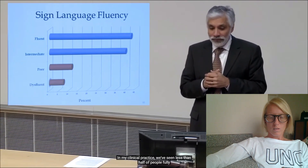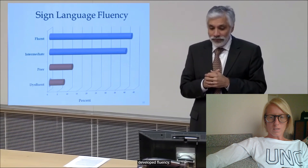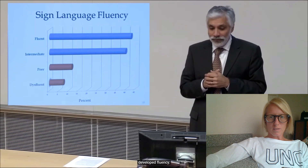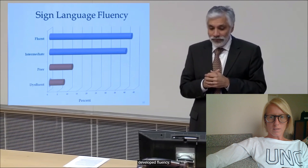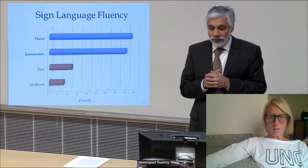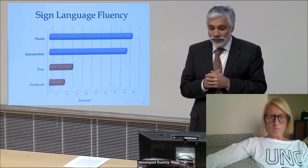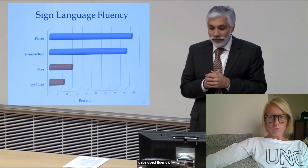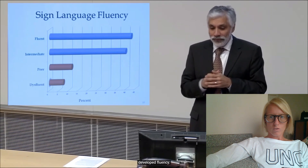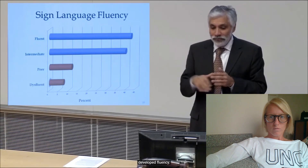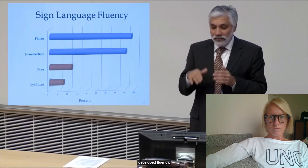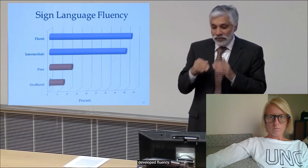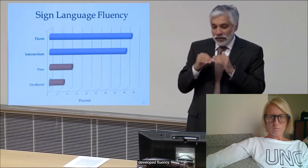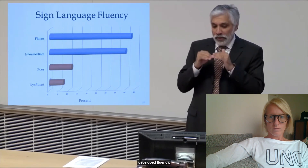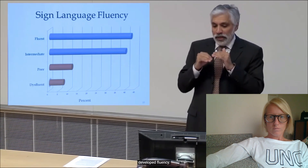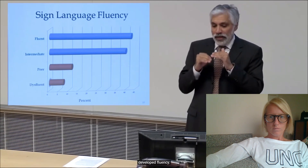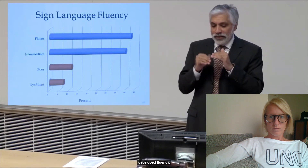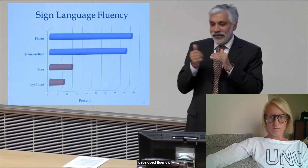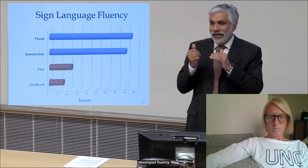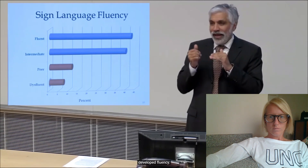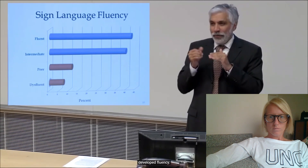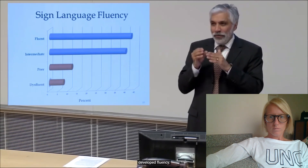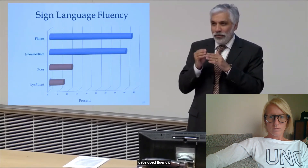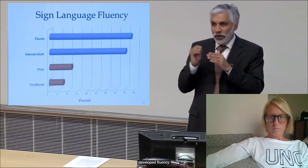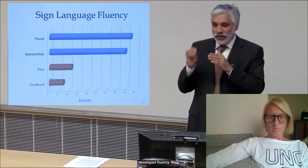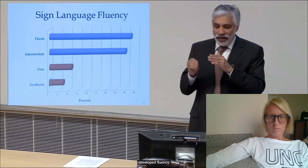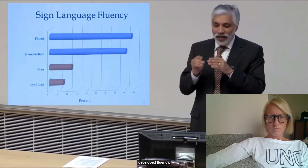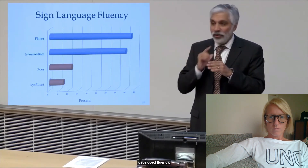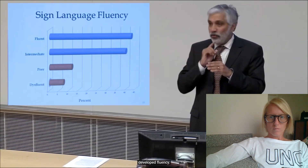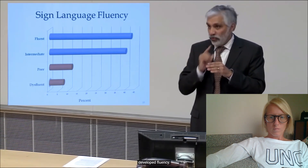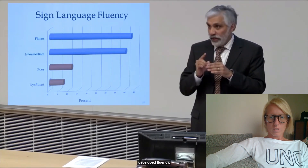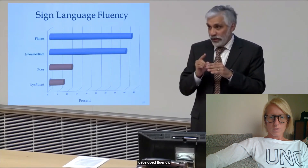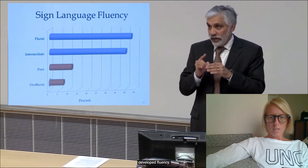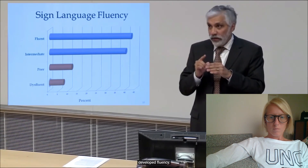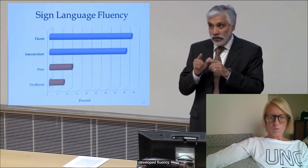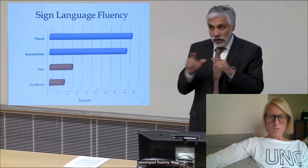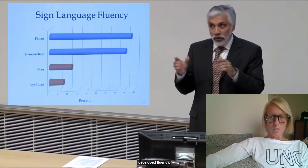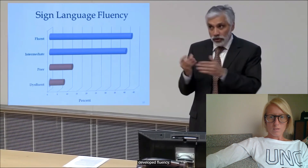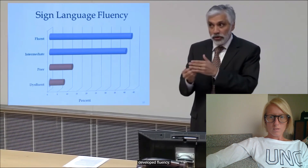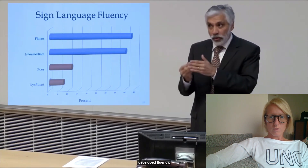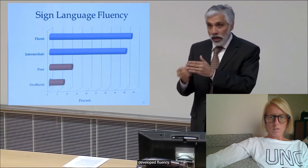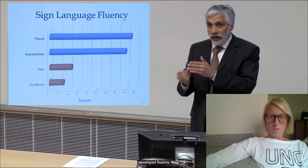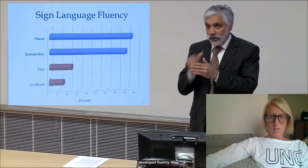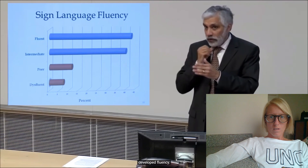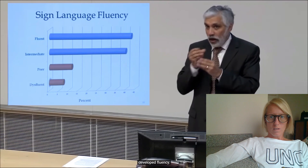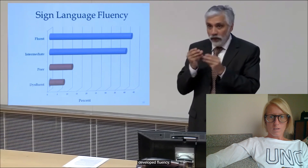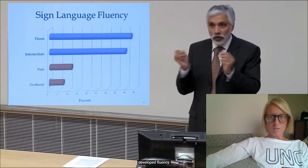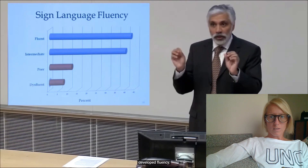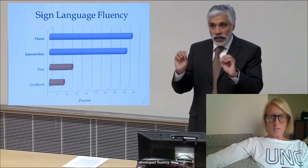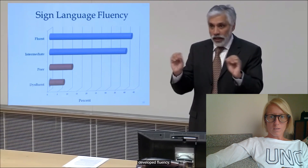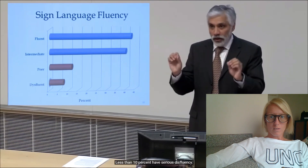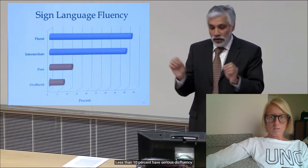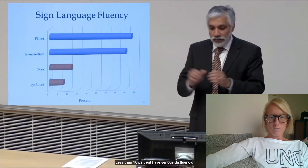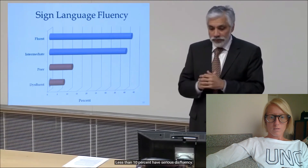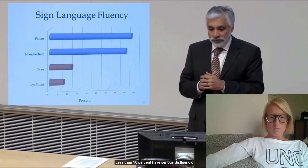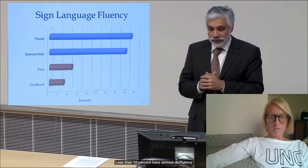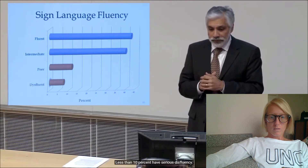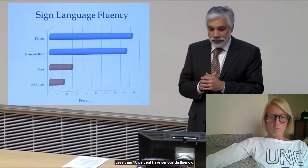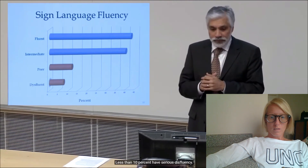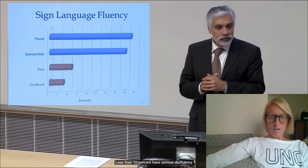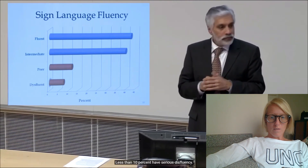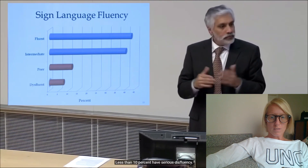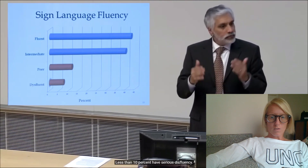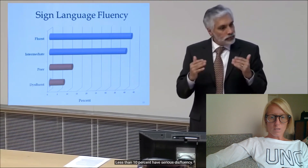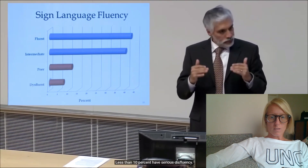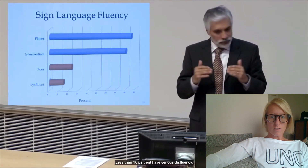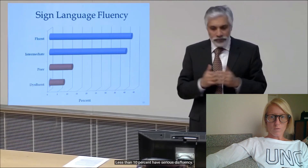people fully develop fluency. 10% did Less than 10% have